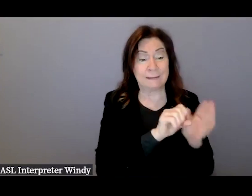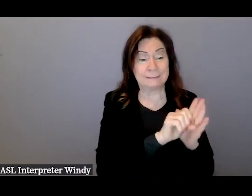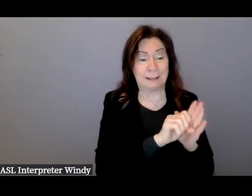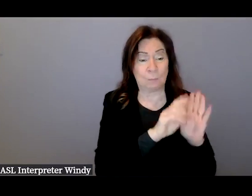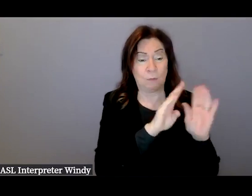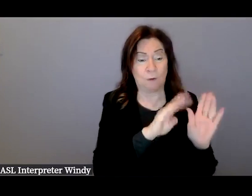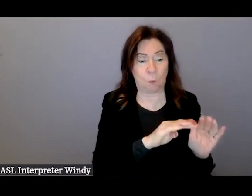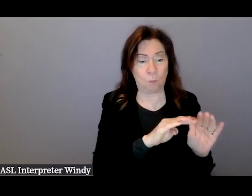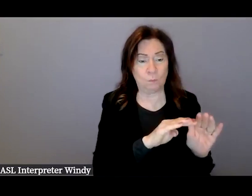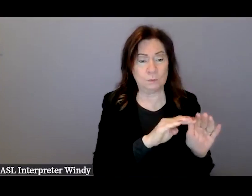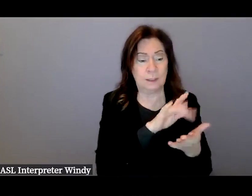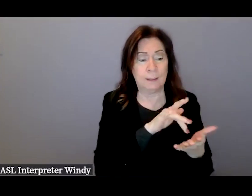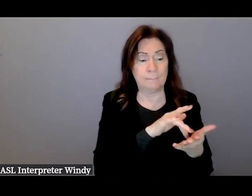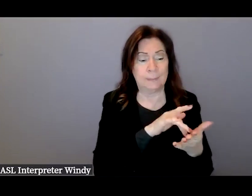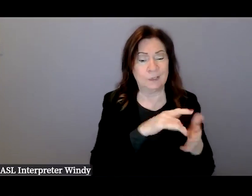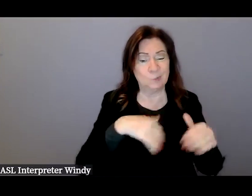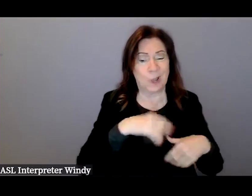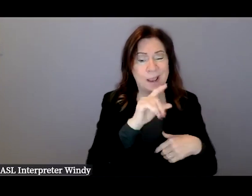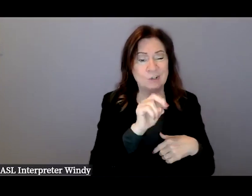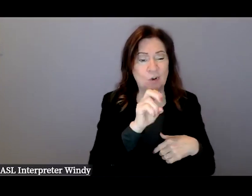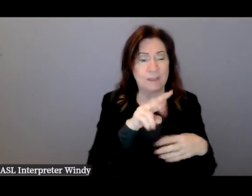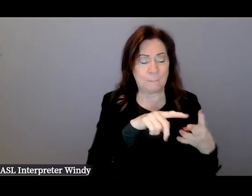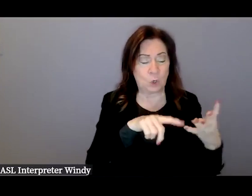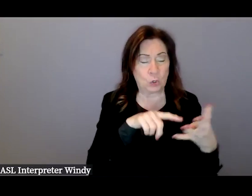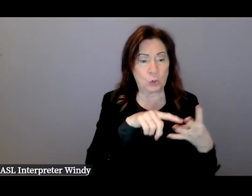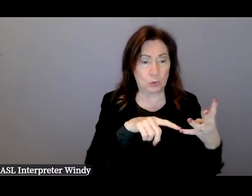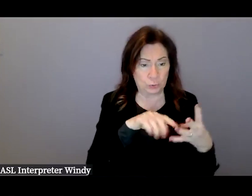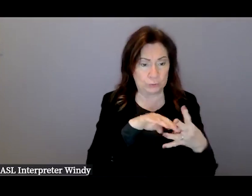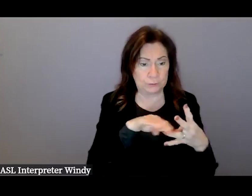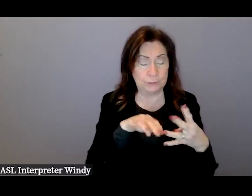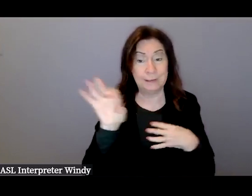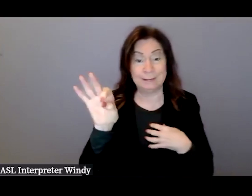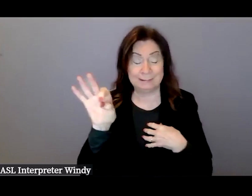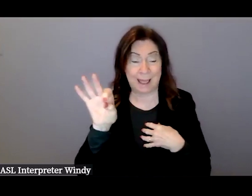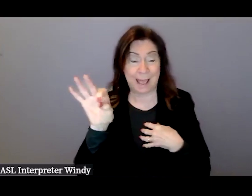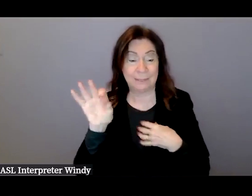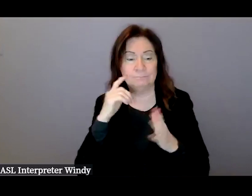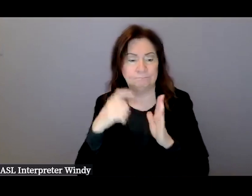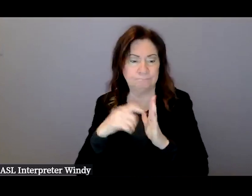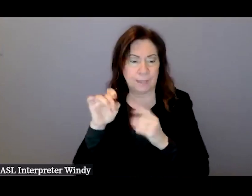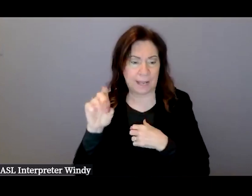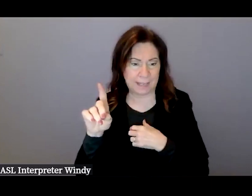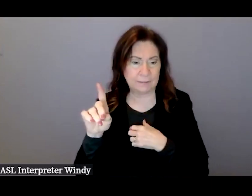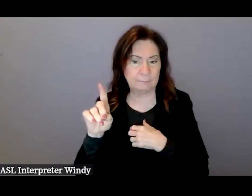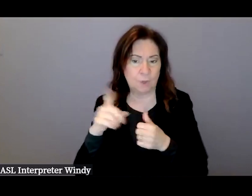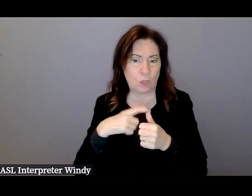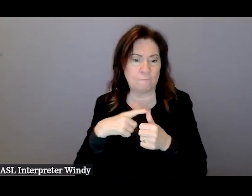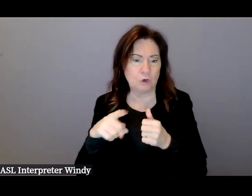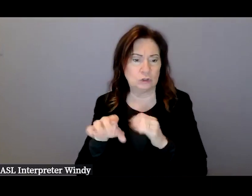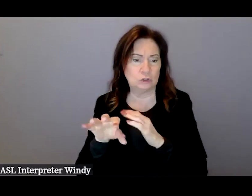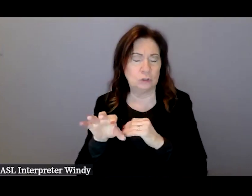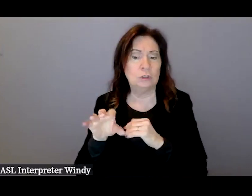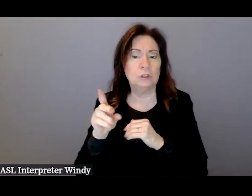taken from mid to late November, 9 had detectable levels of lead on the first straw. Again, first